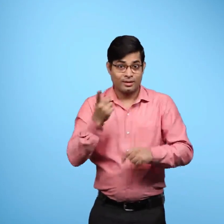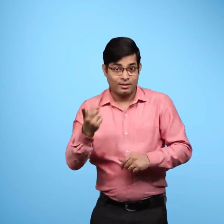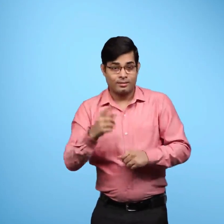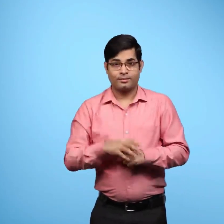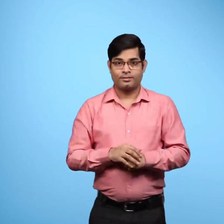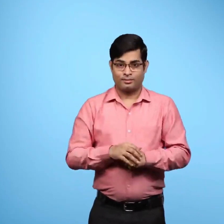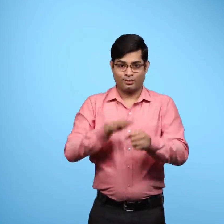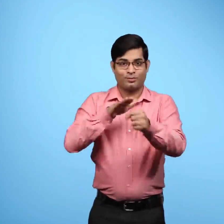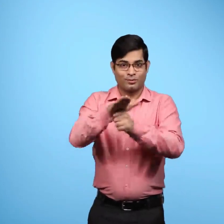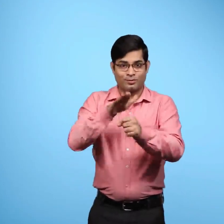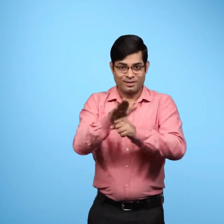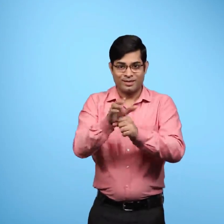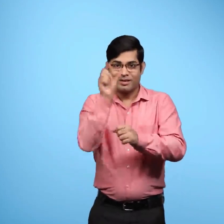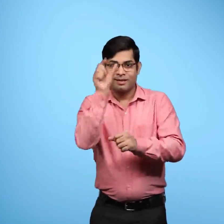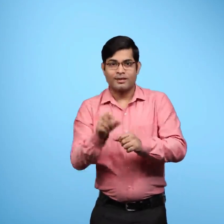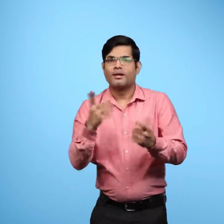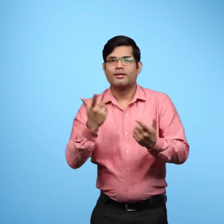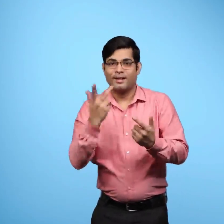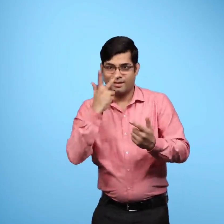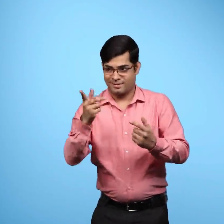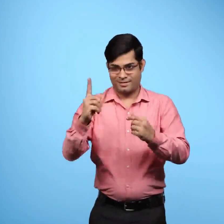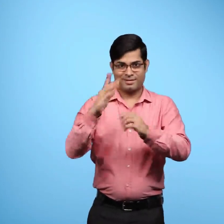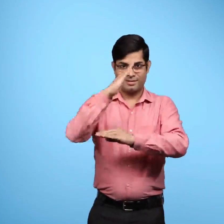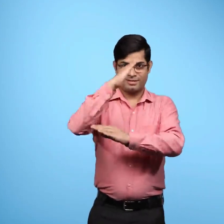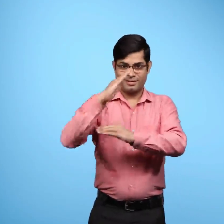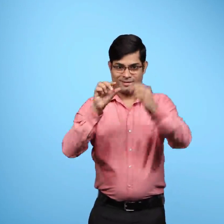Jasbir keeps his stump in slanting position.